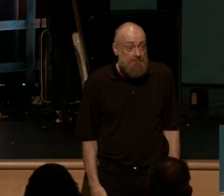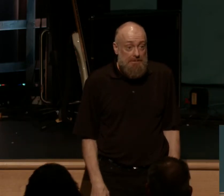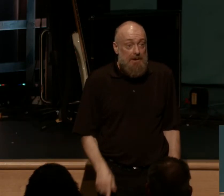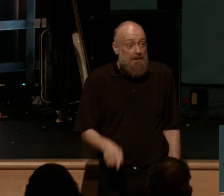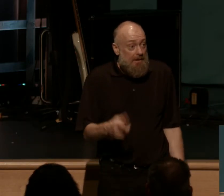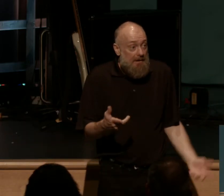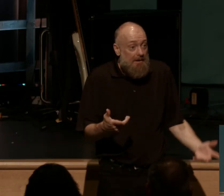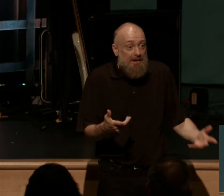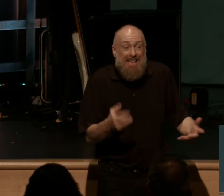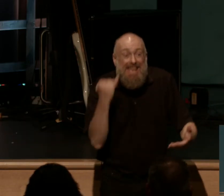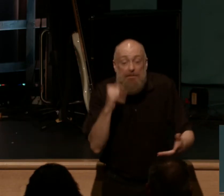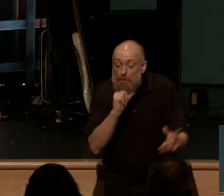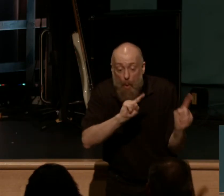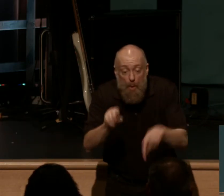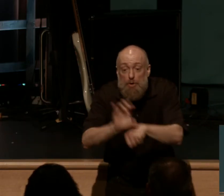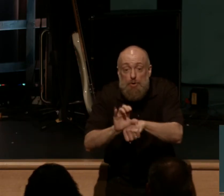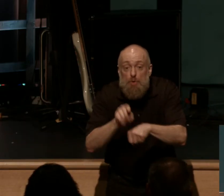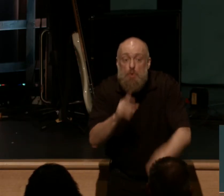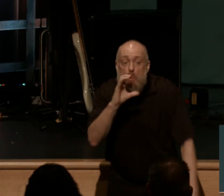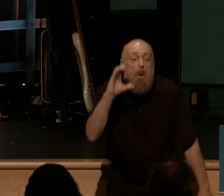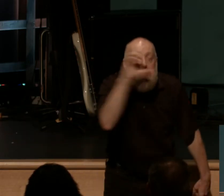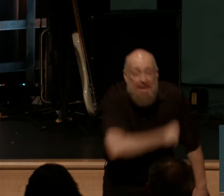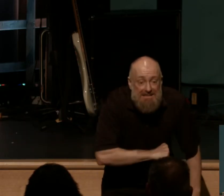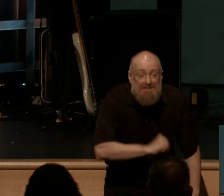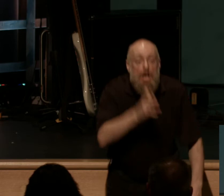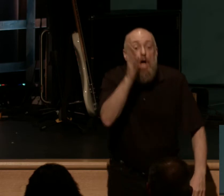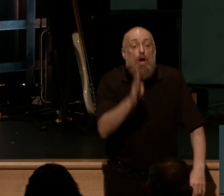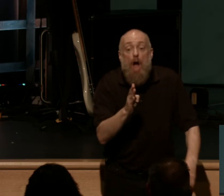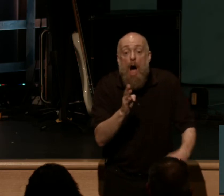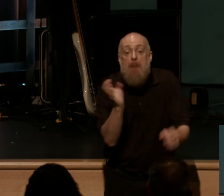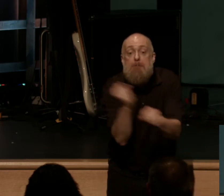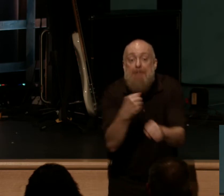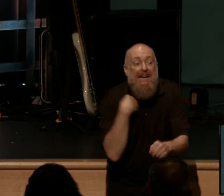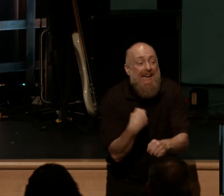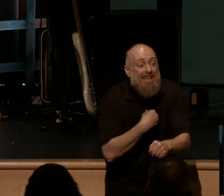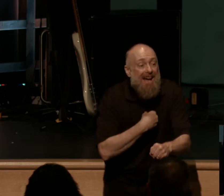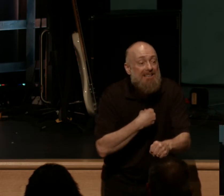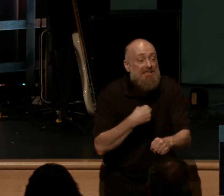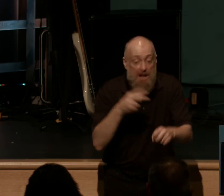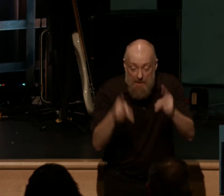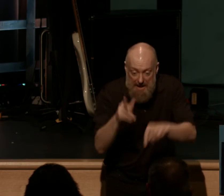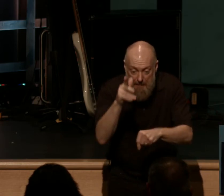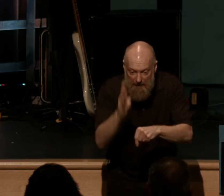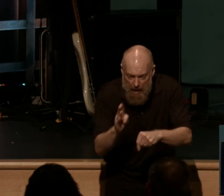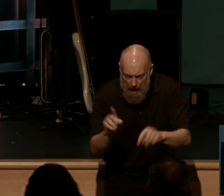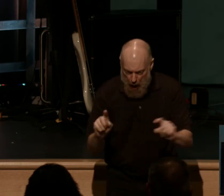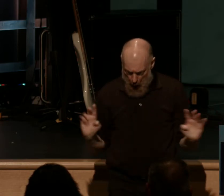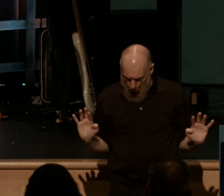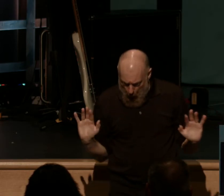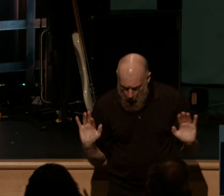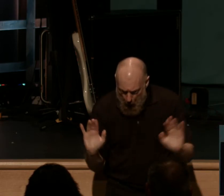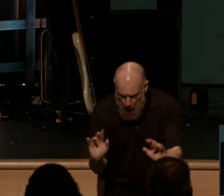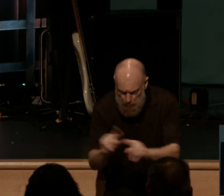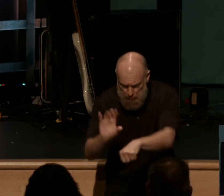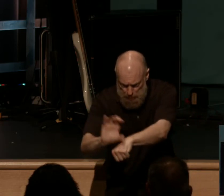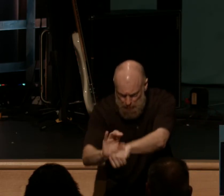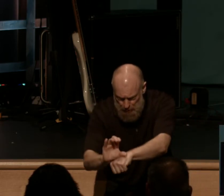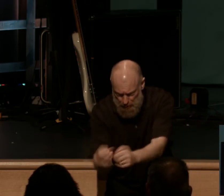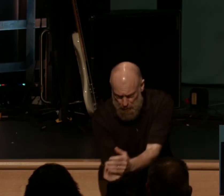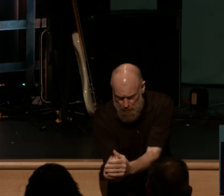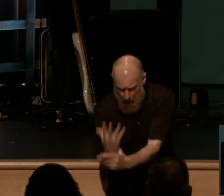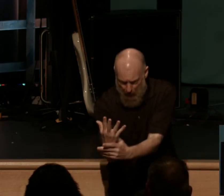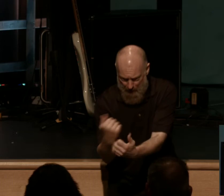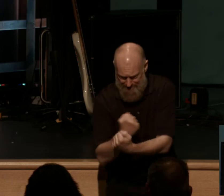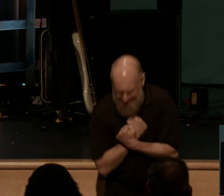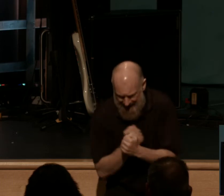be missing out. And God has designed his church for the people of God to be strengthened and matured and growing and